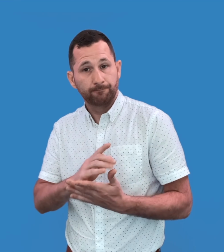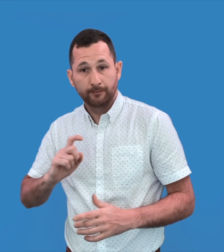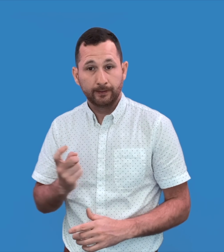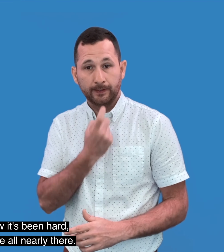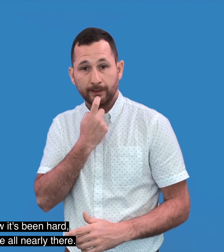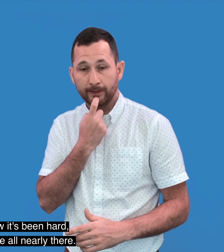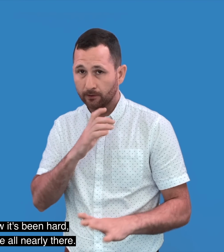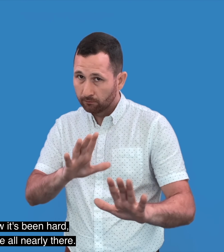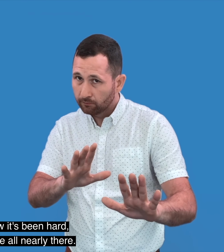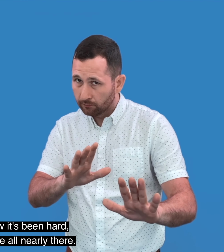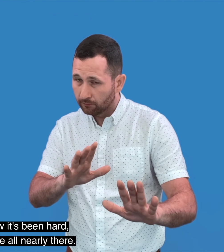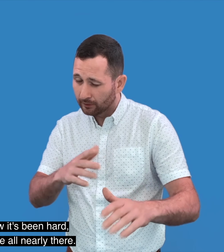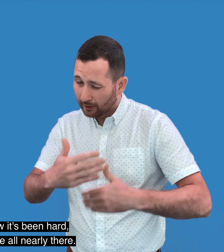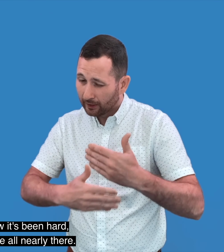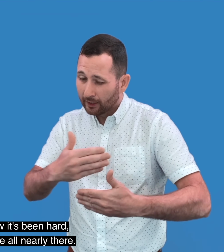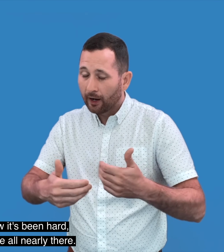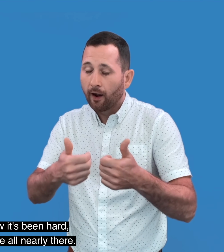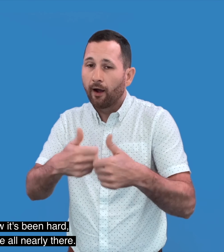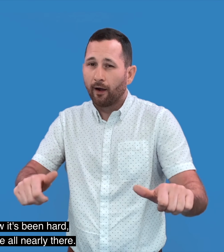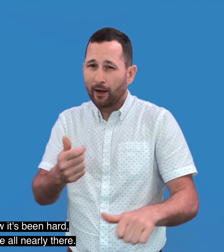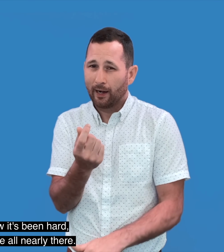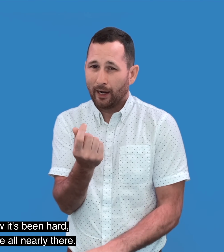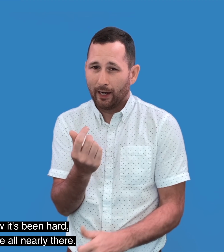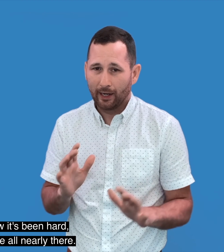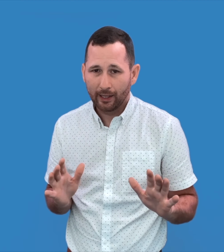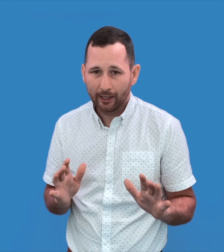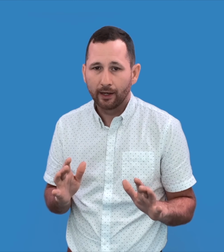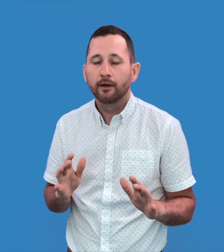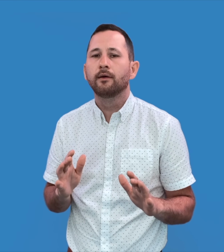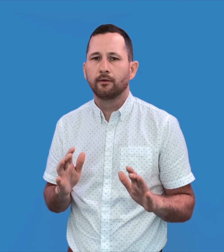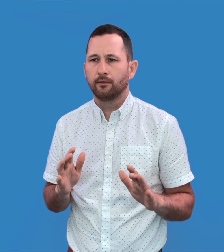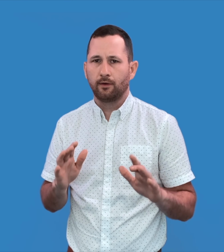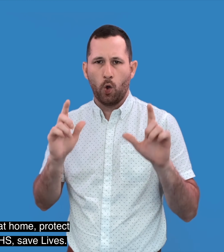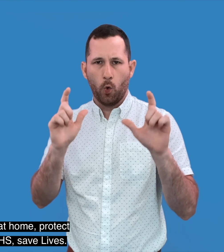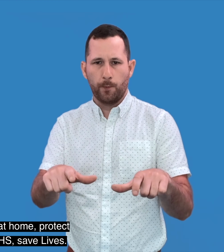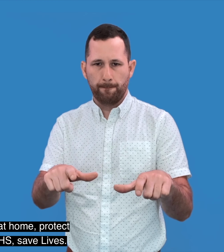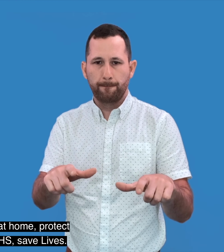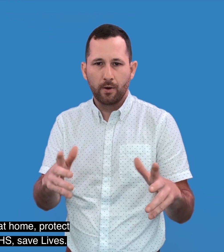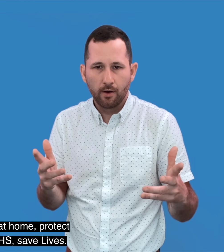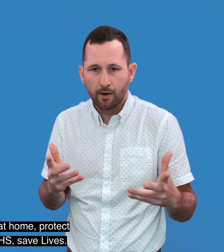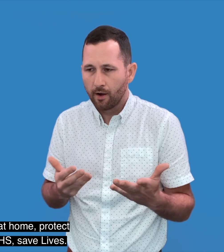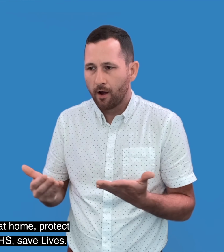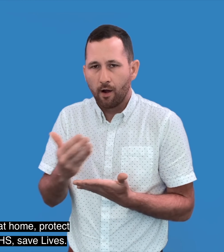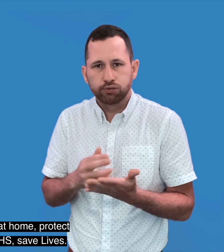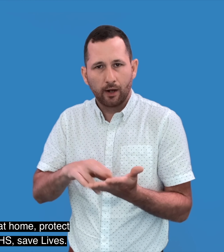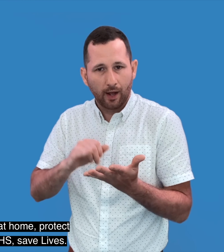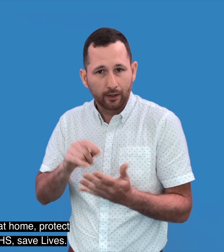I know it's been hard, but we're all nearly there. Stay at home, protect the